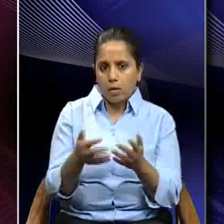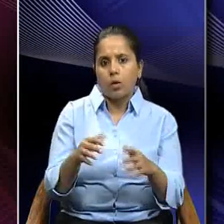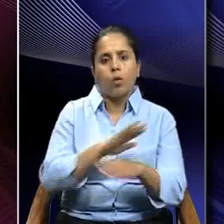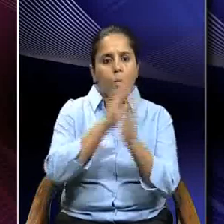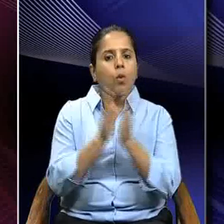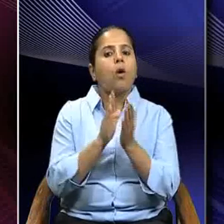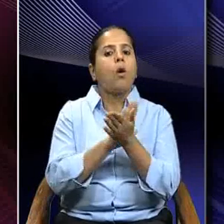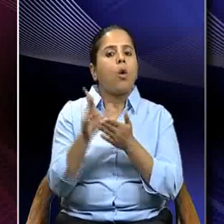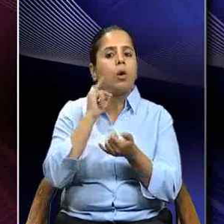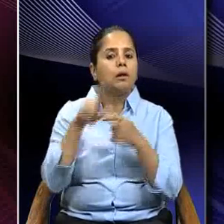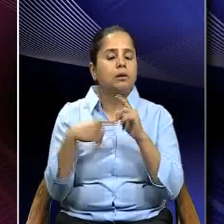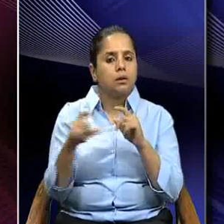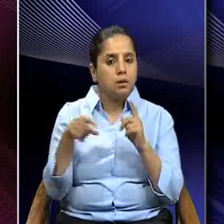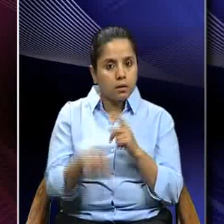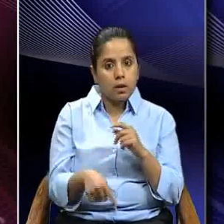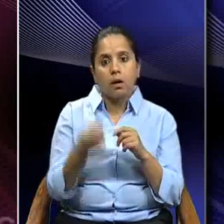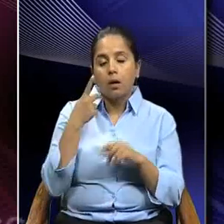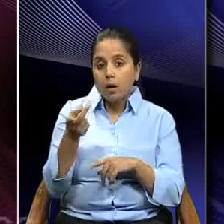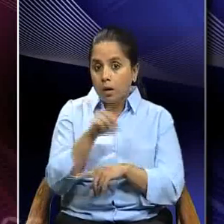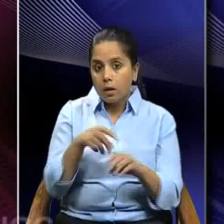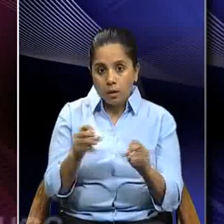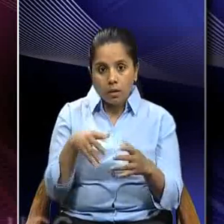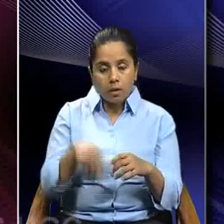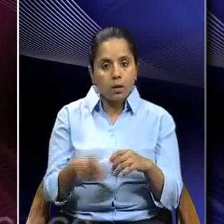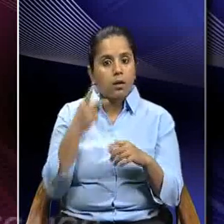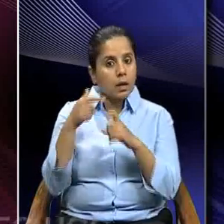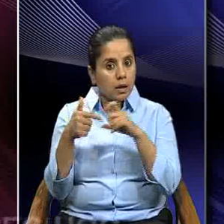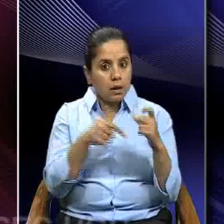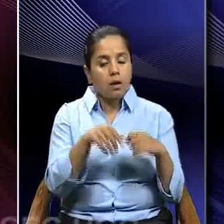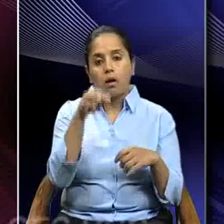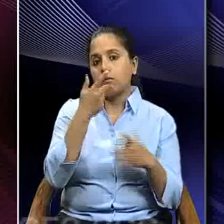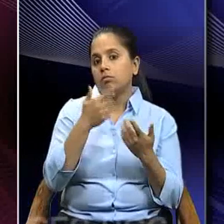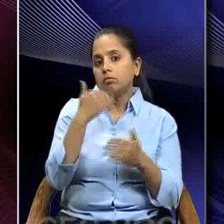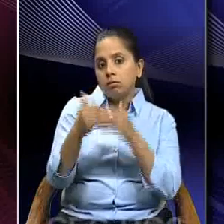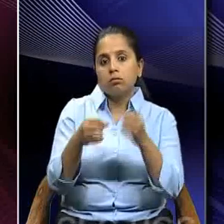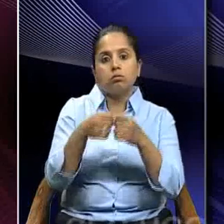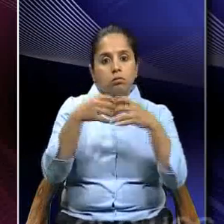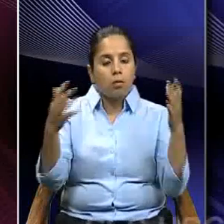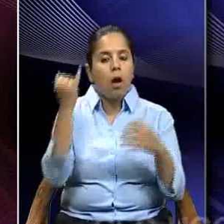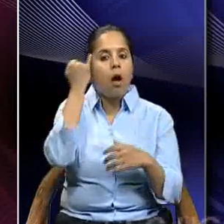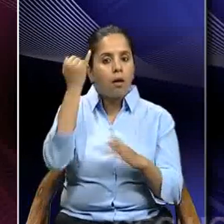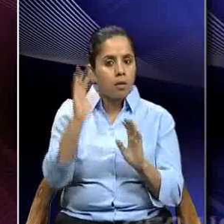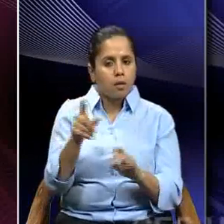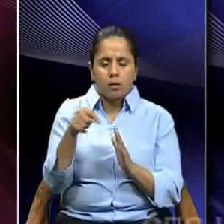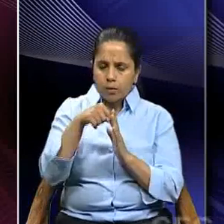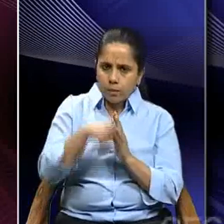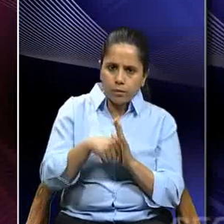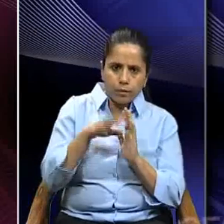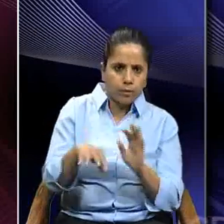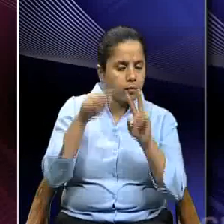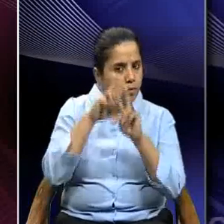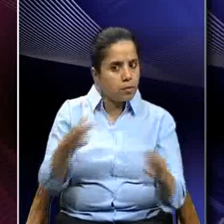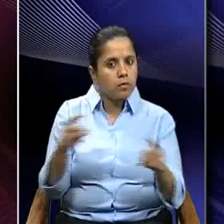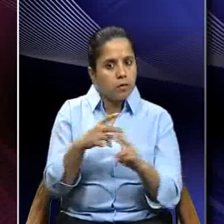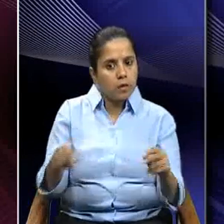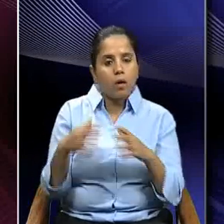of development emanating from Eastern awakening ideas. They are rooted in the synthesis of